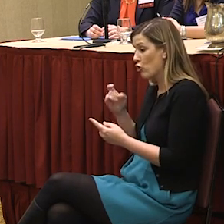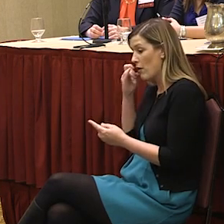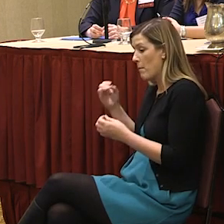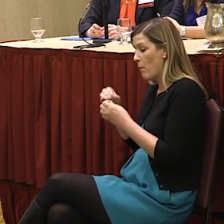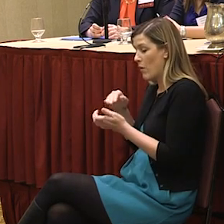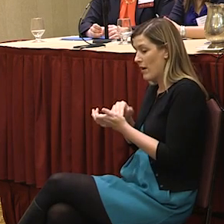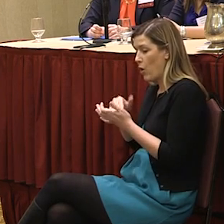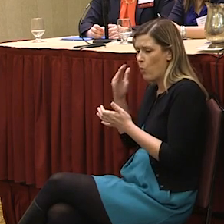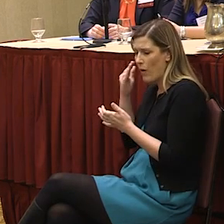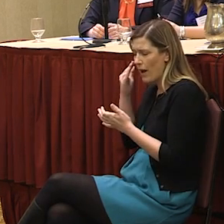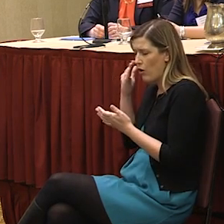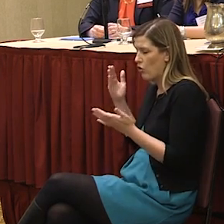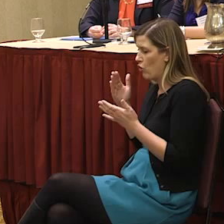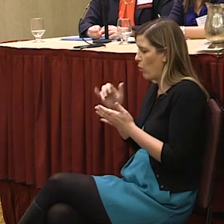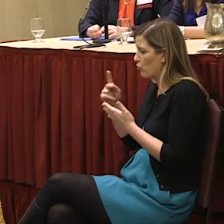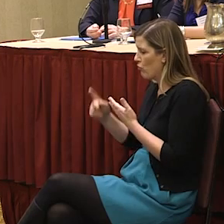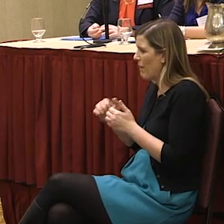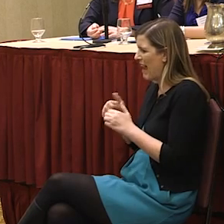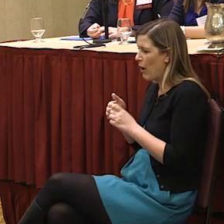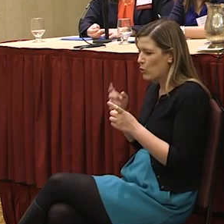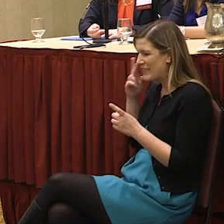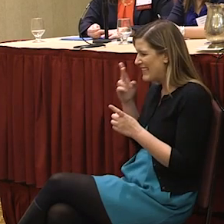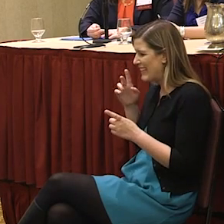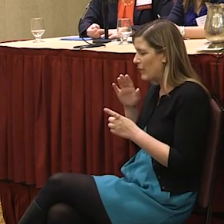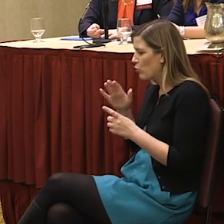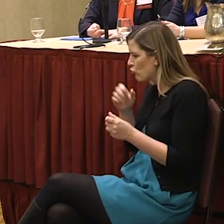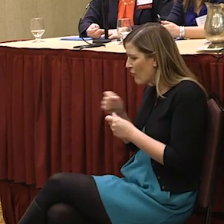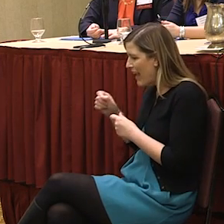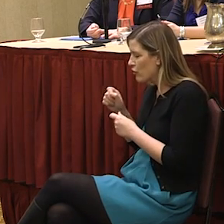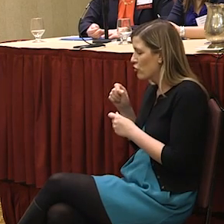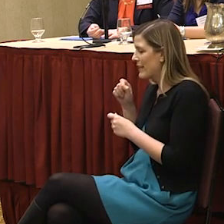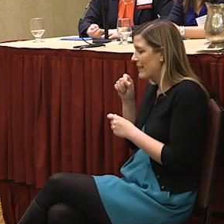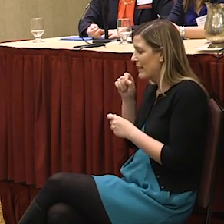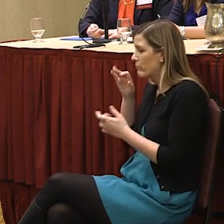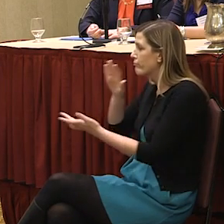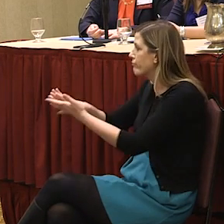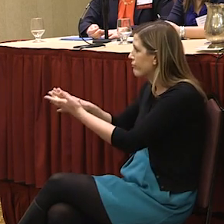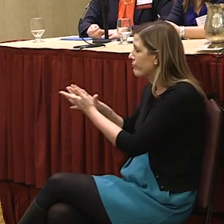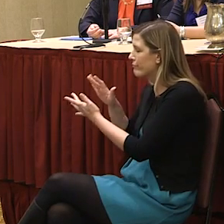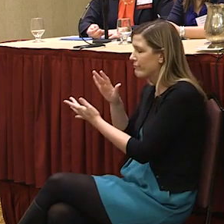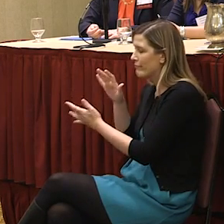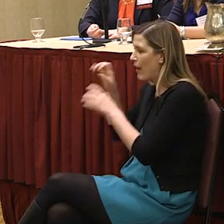these programs, like how do you see yourselves navigating that, or is this just a word-by-word